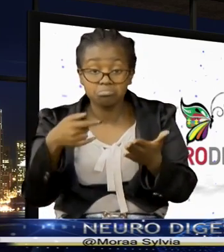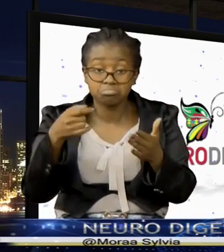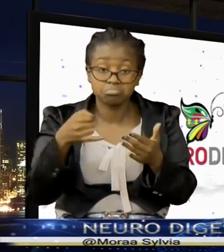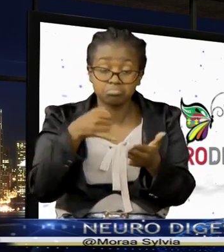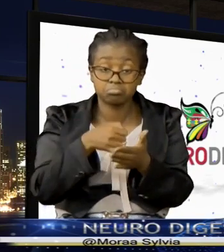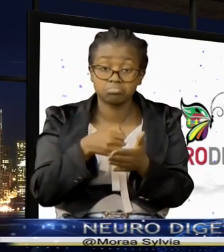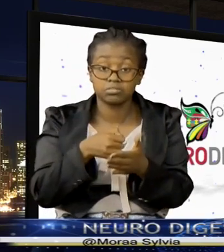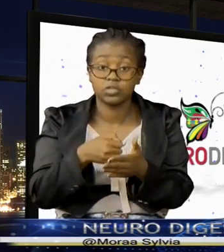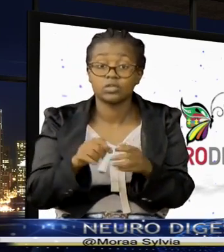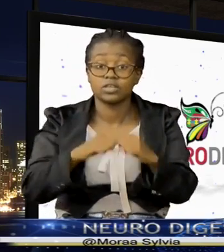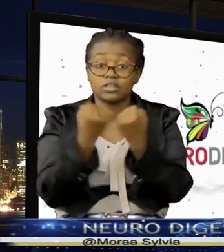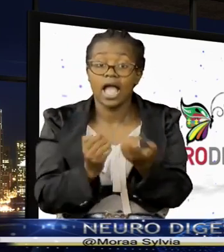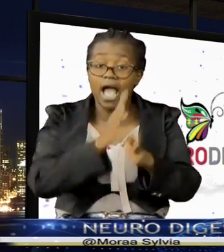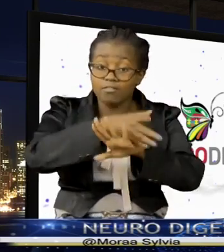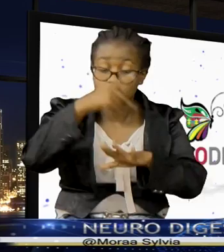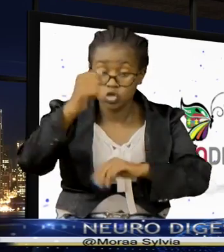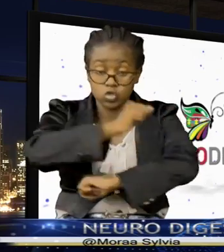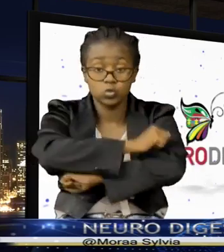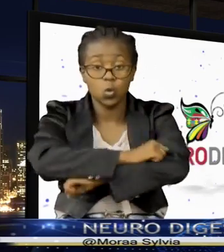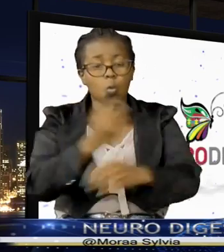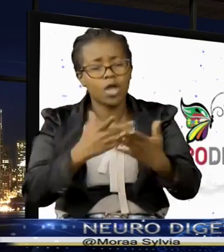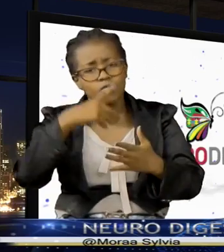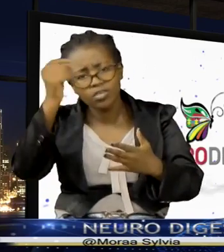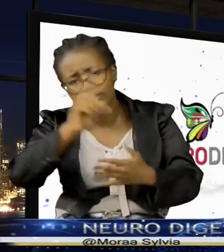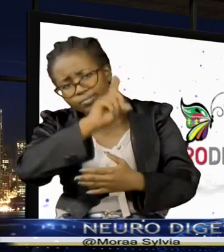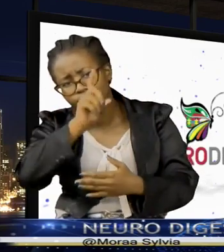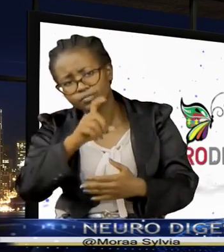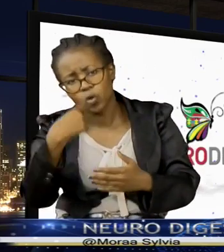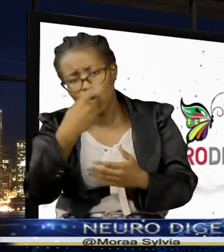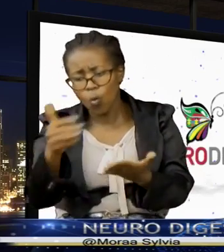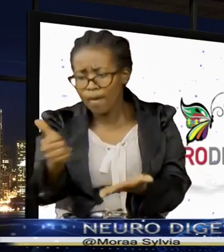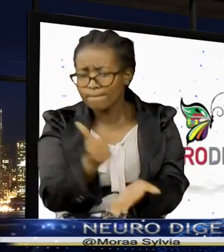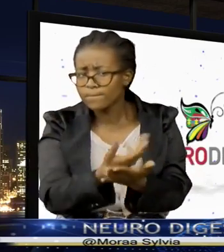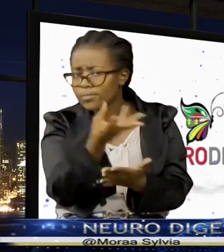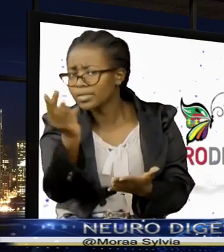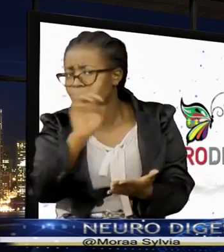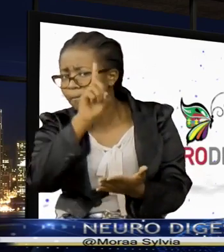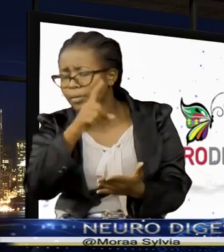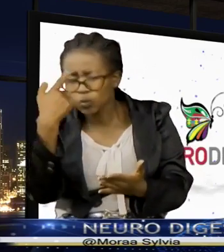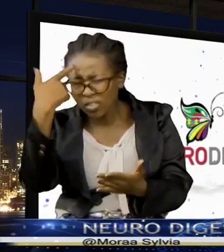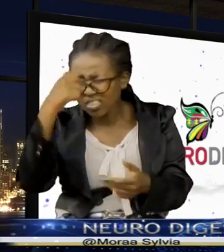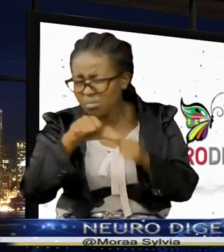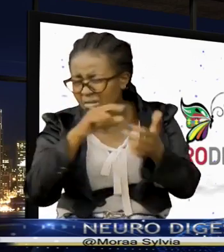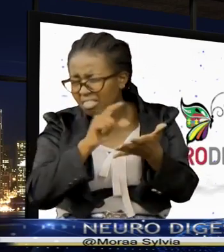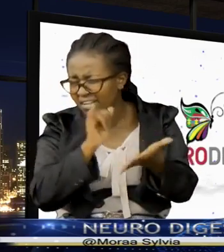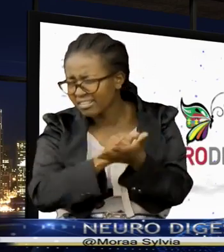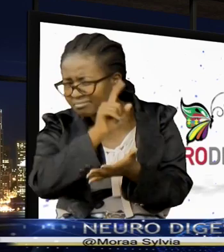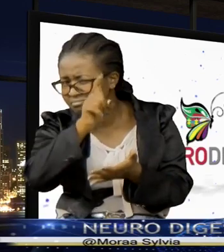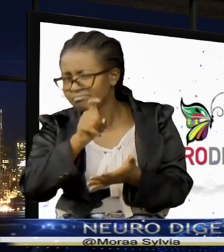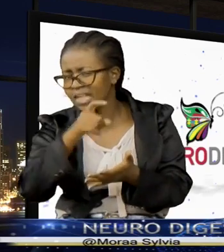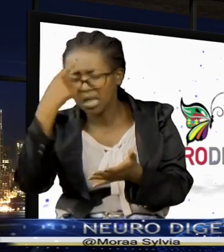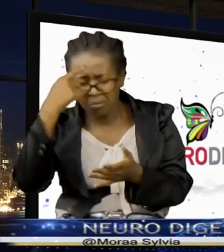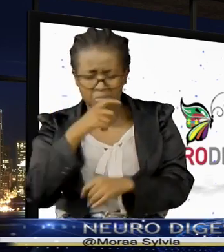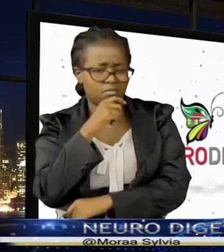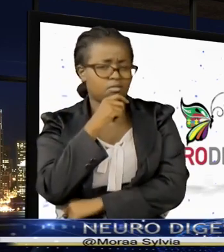society? After they go to school, where do they go? Who employs them? Have you ever thought about that? Have you